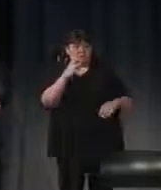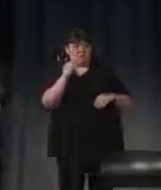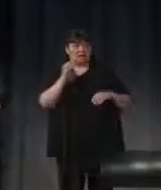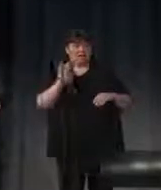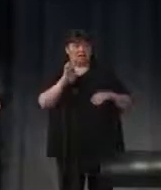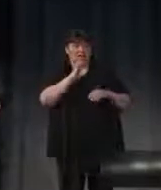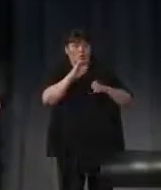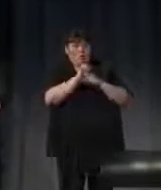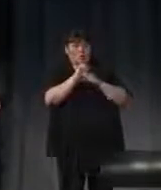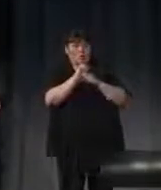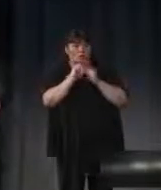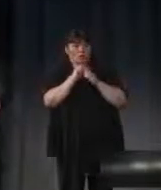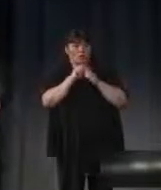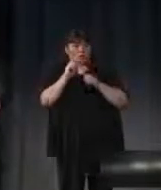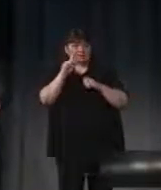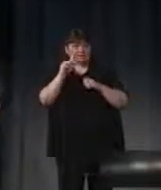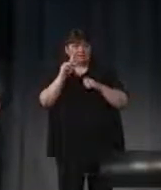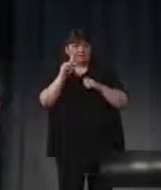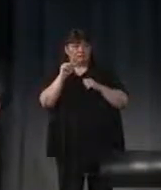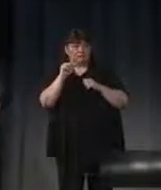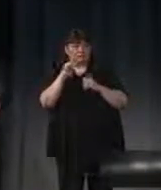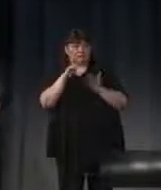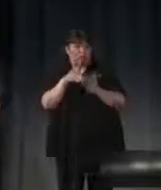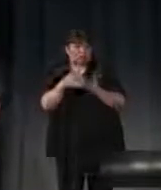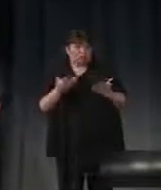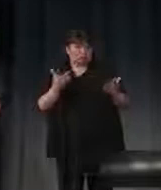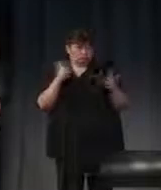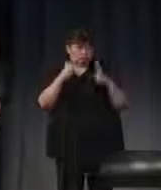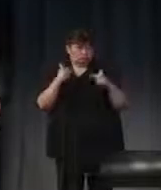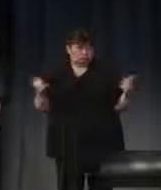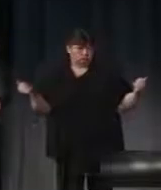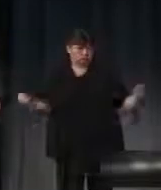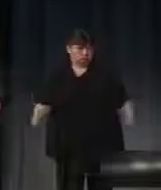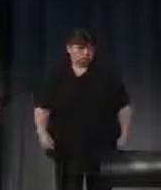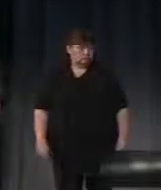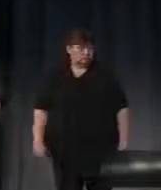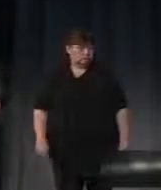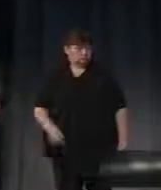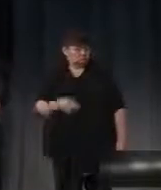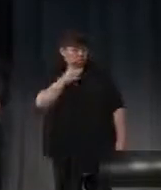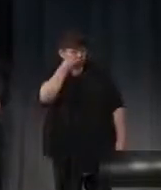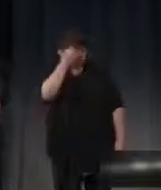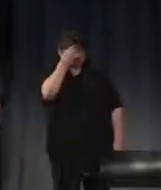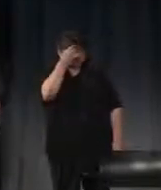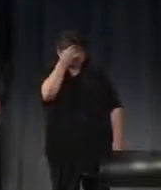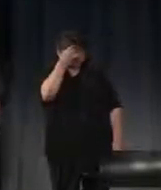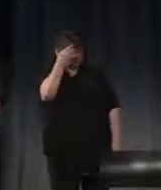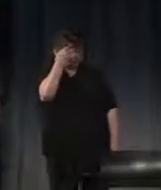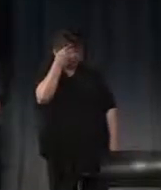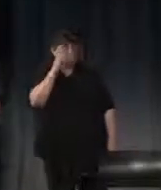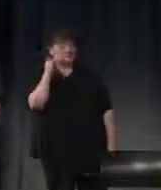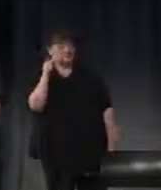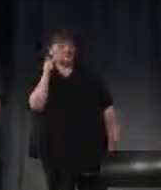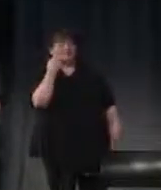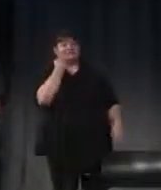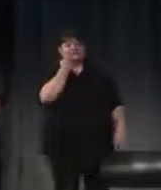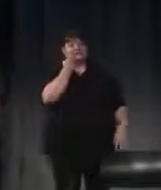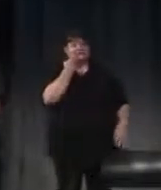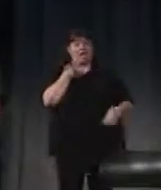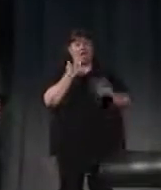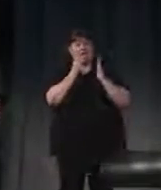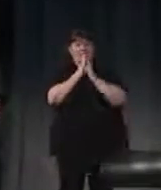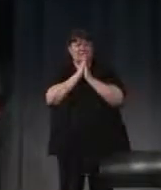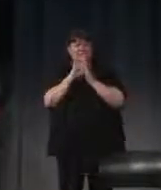work with disability studies and overall that. Yeah. Thank you. Yeah, recently I was asked to